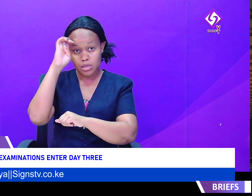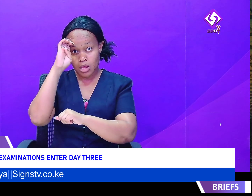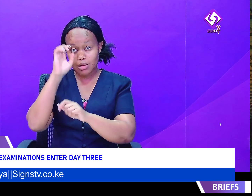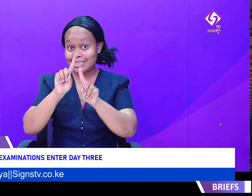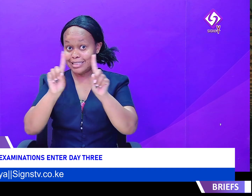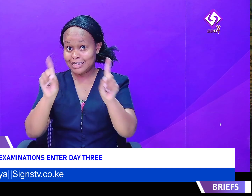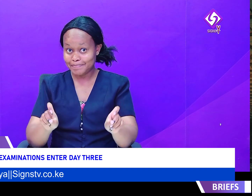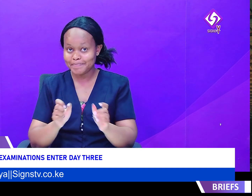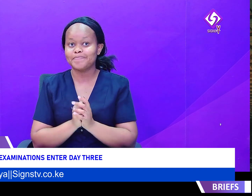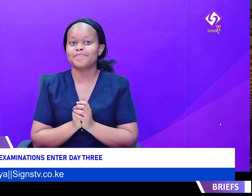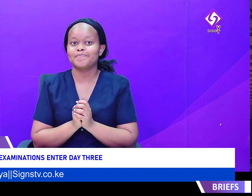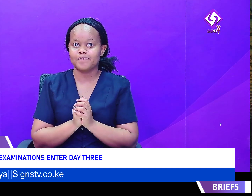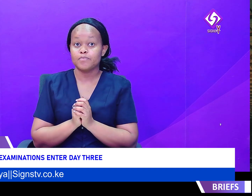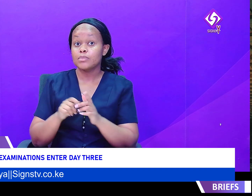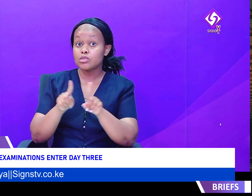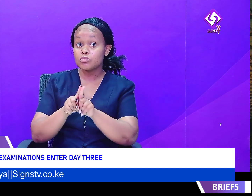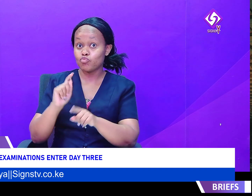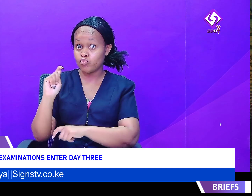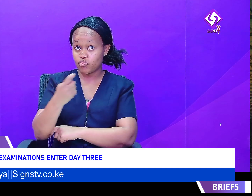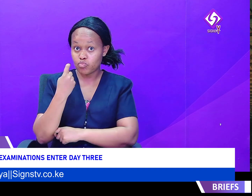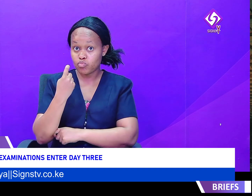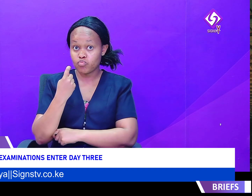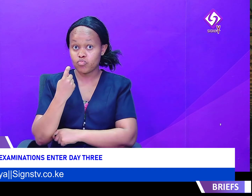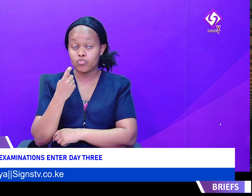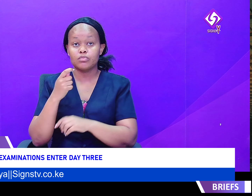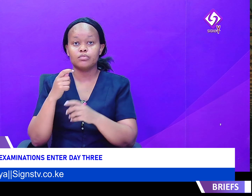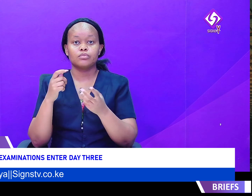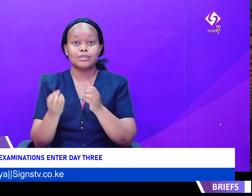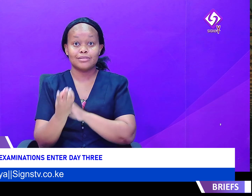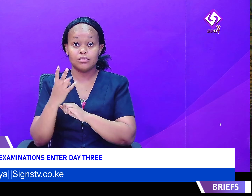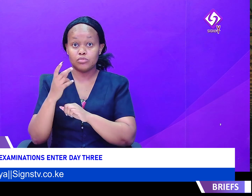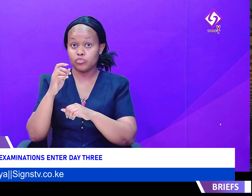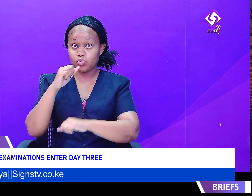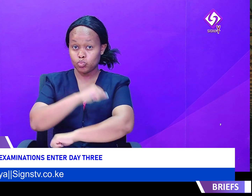Junior School Education Assessment (KJSEA) began on Monday.